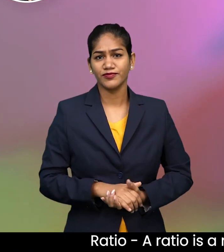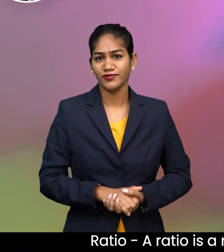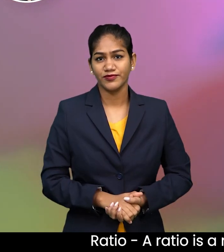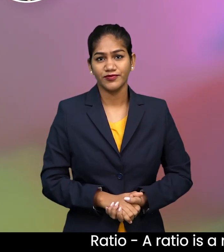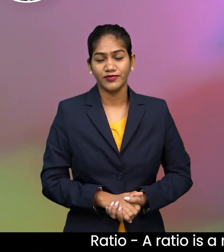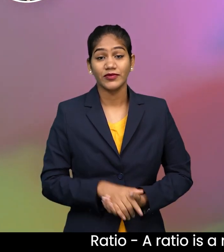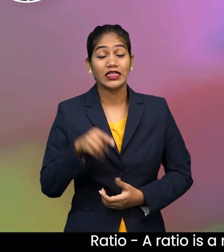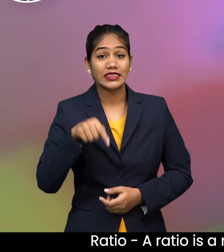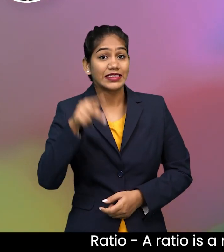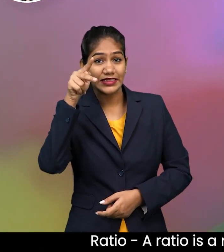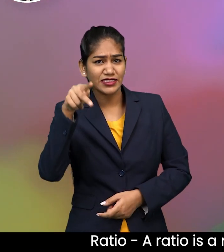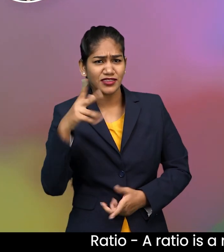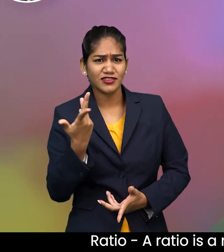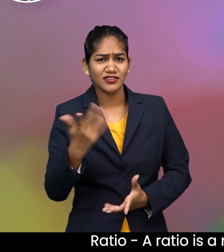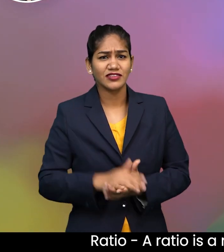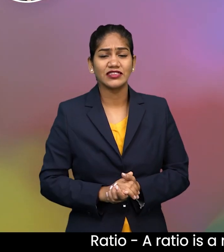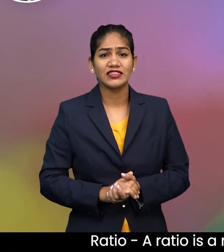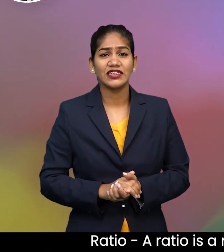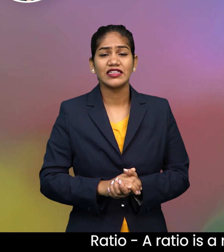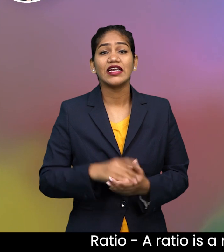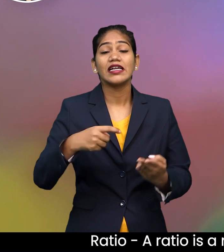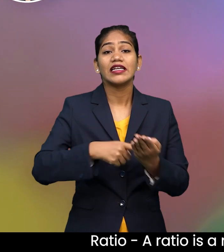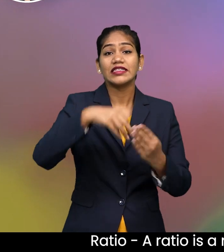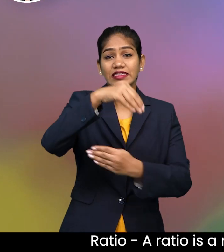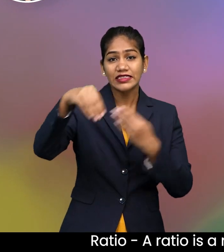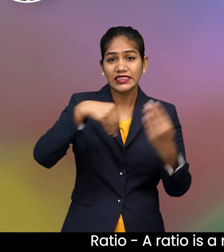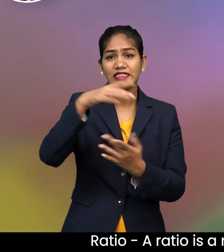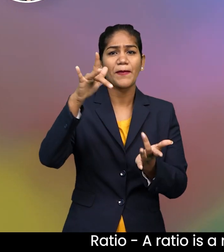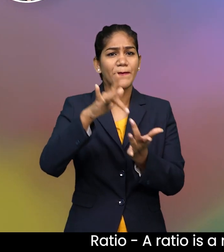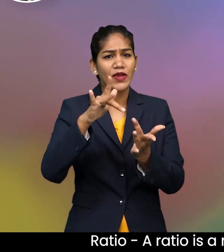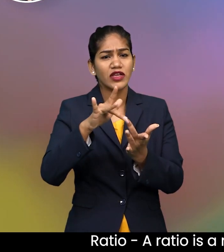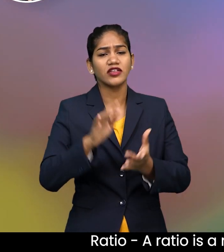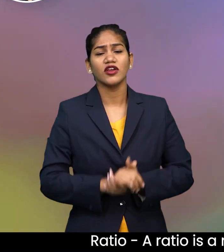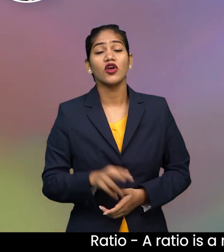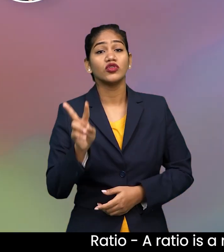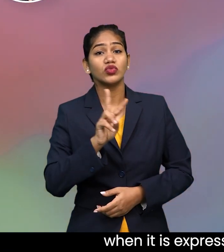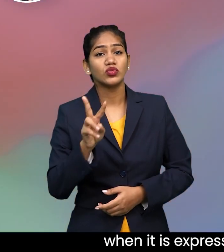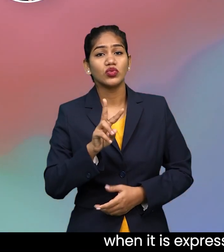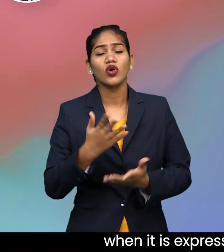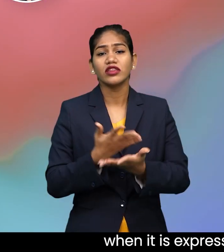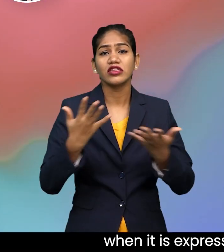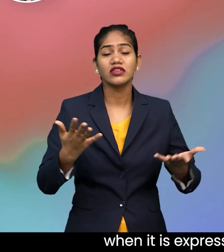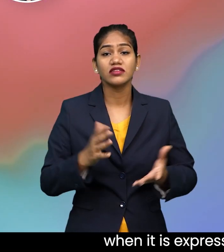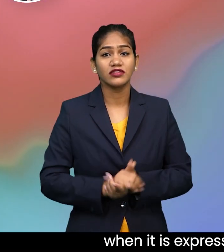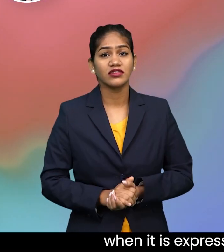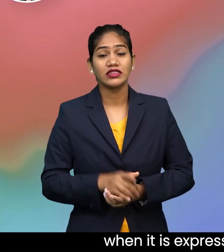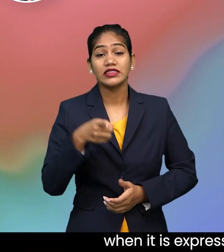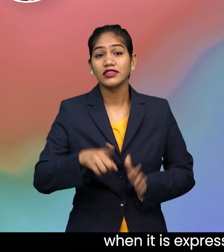A ratio is a relationship between two things when it is expressed in